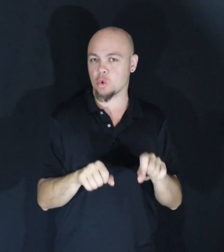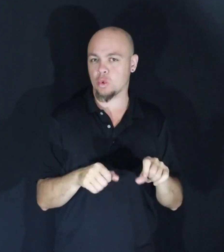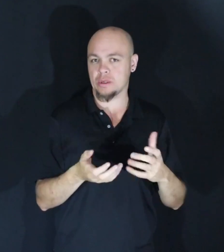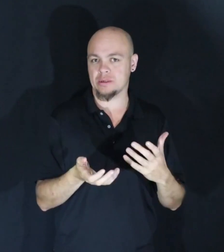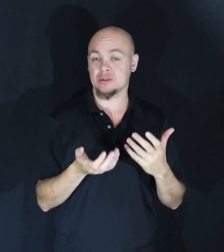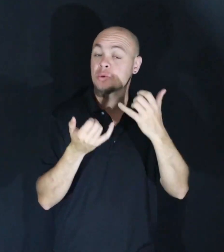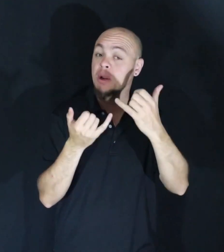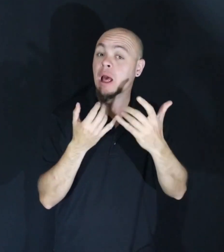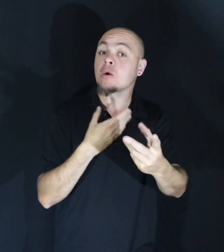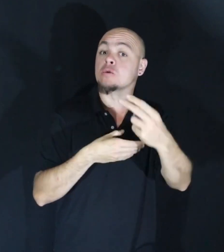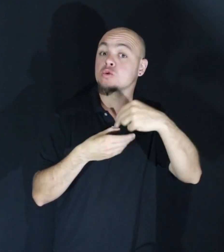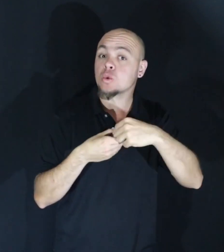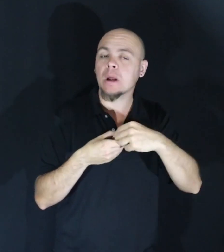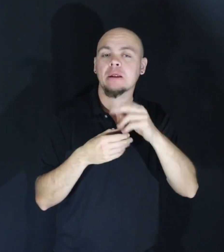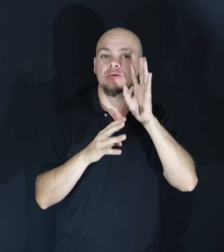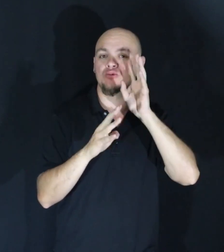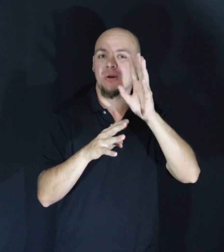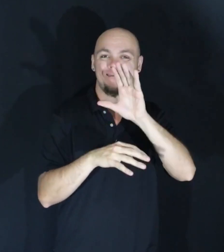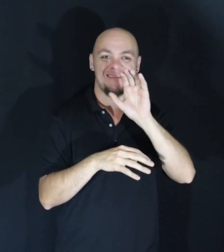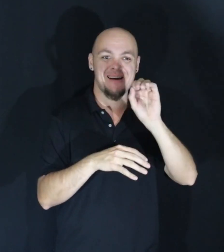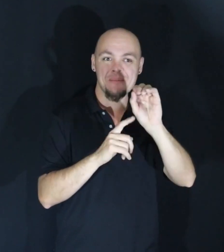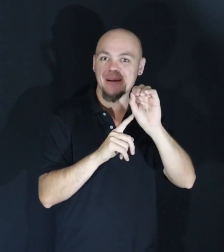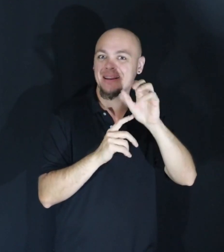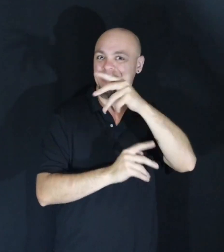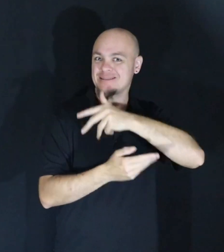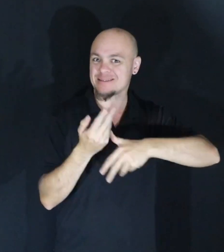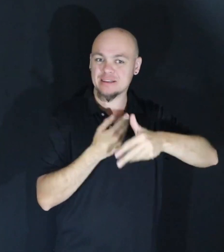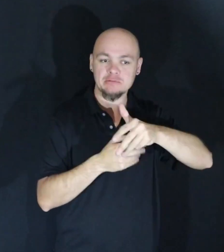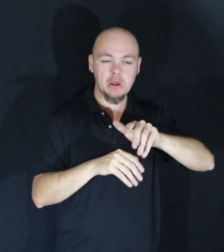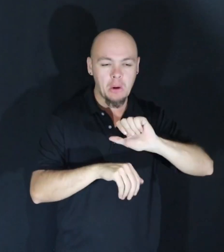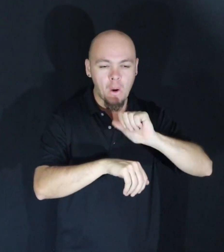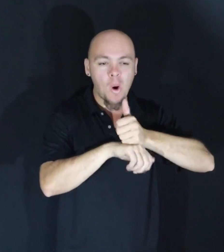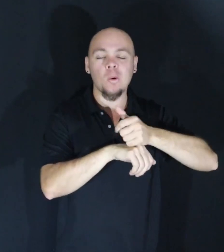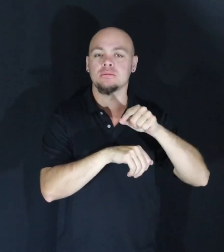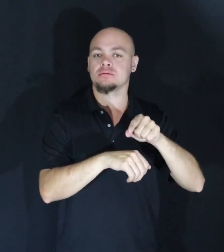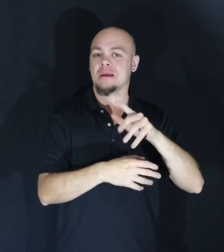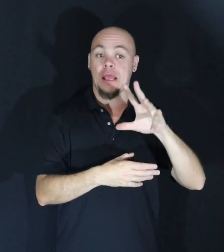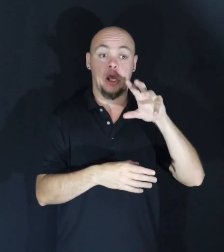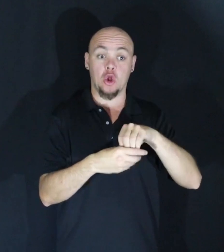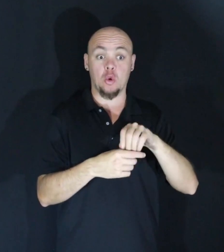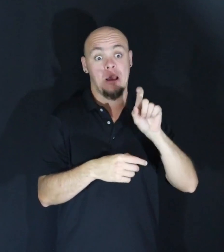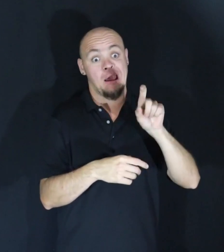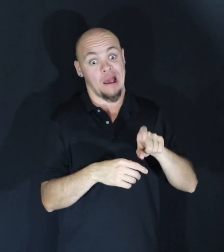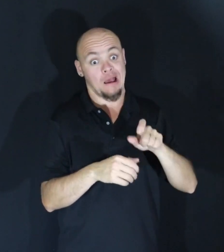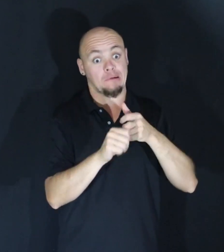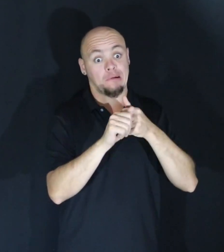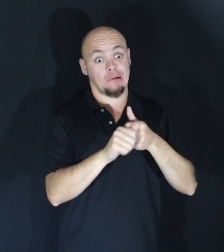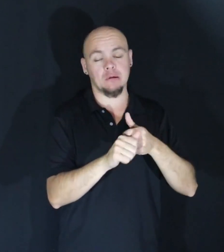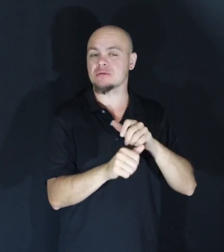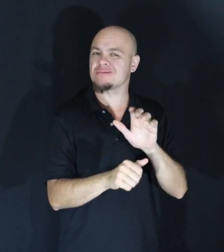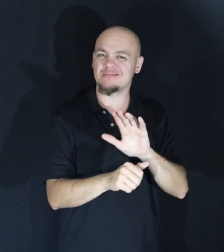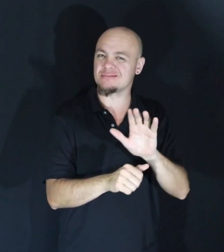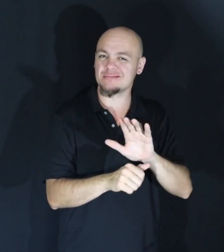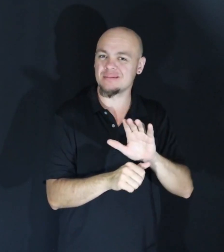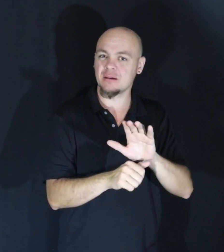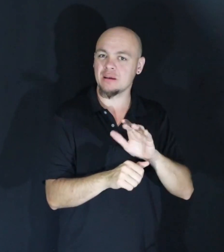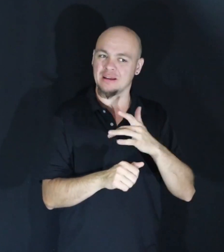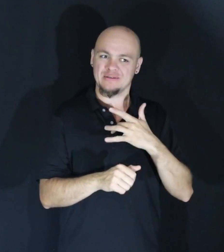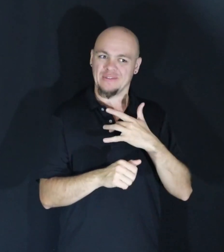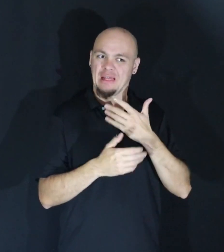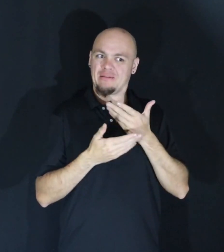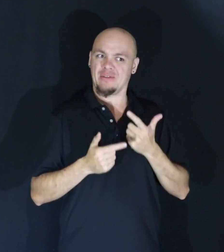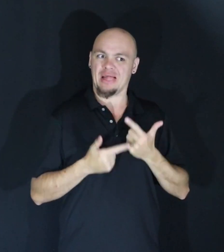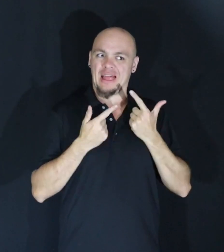So join me, and let's create companies and societies where inclusion is not something that we have to do. It's a state of